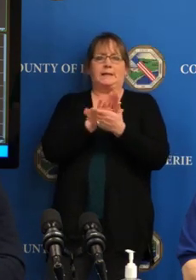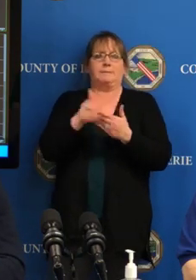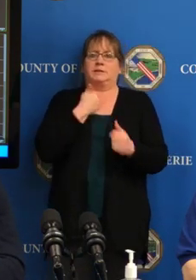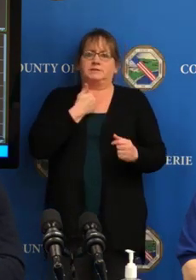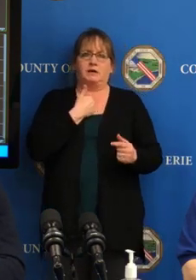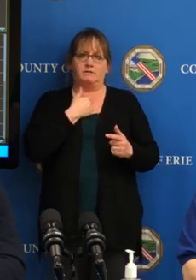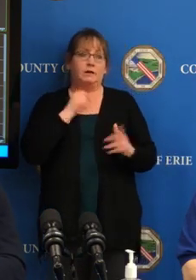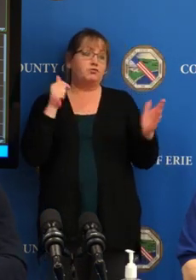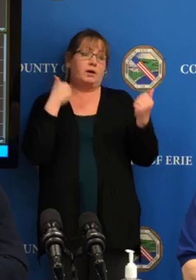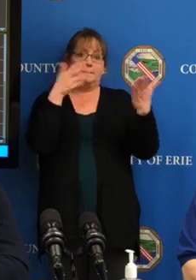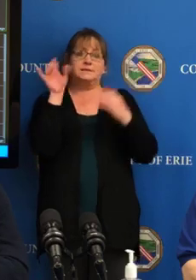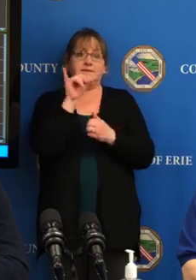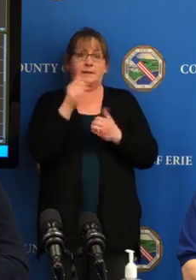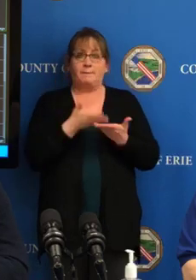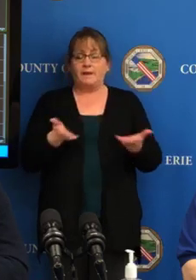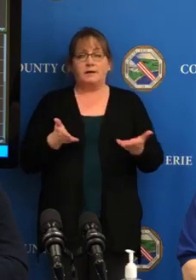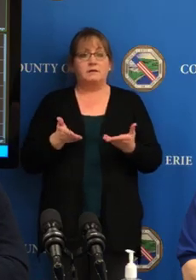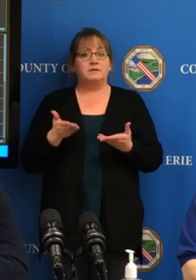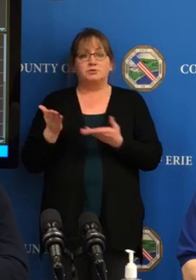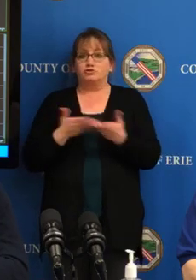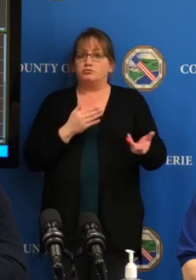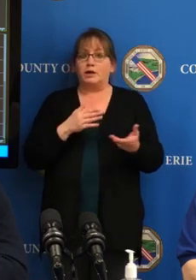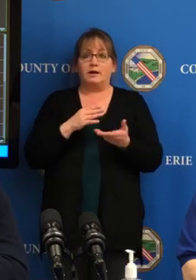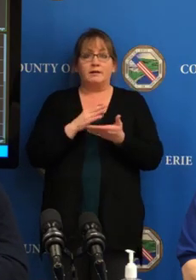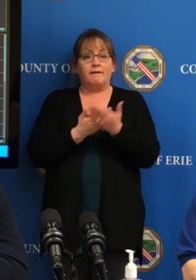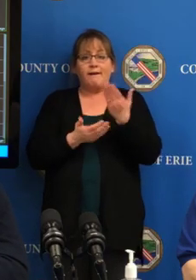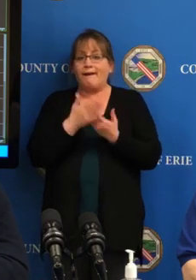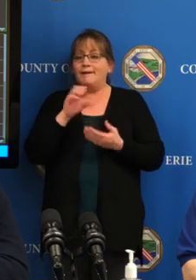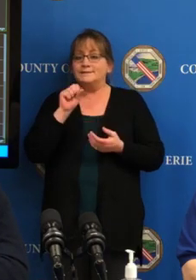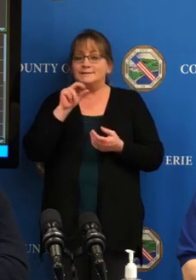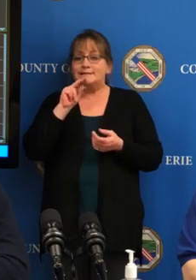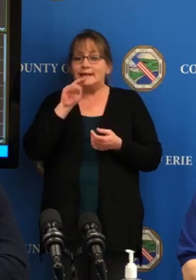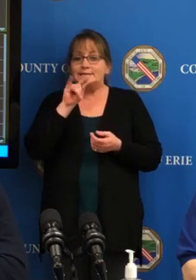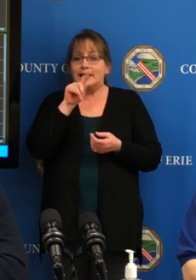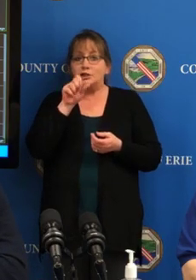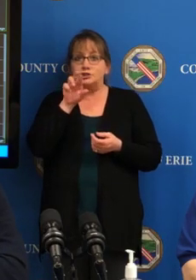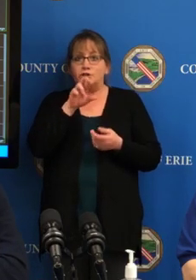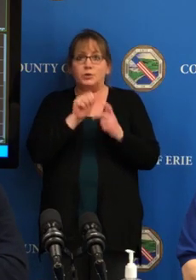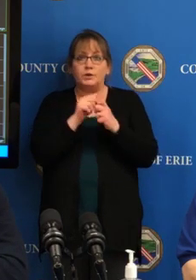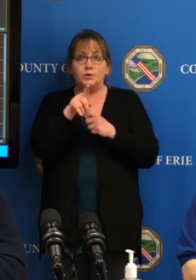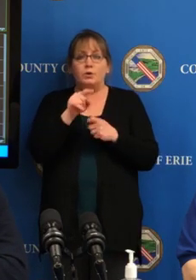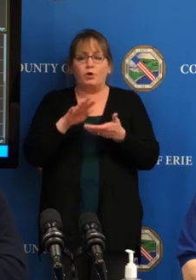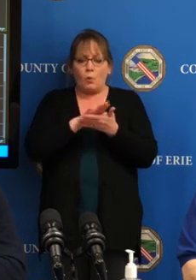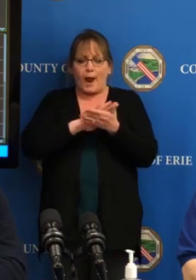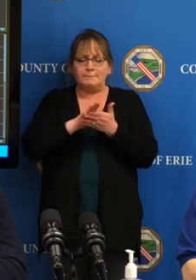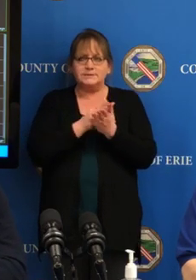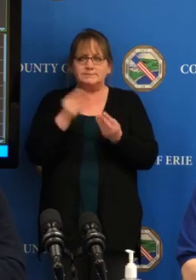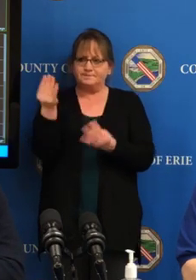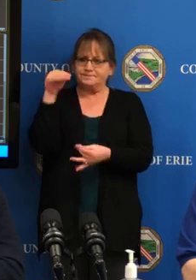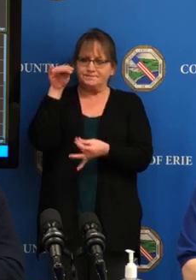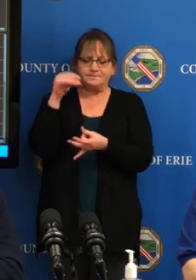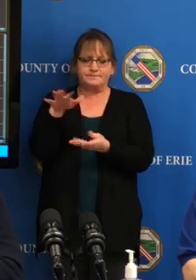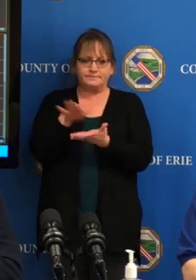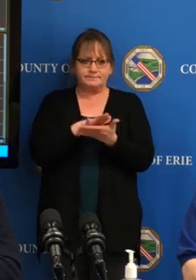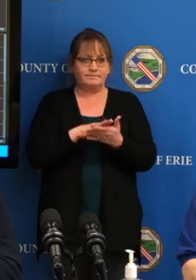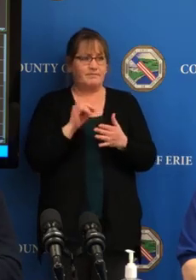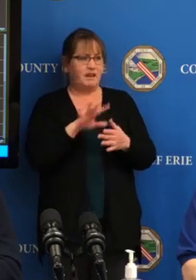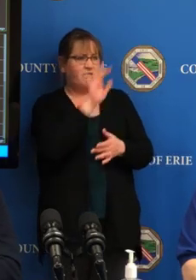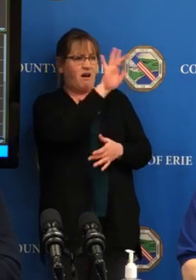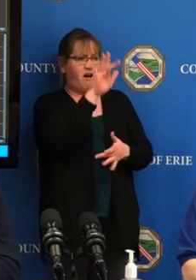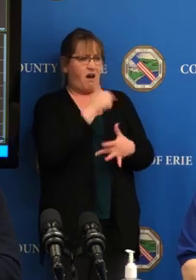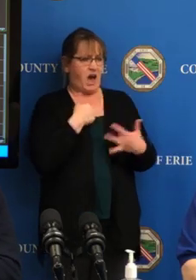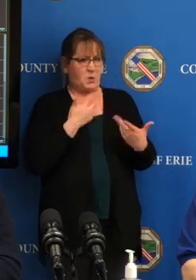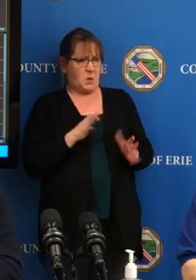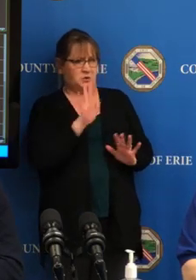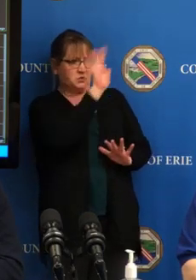people do the same thing. So carry some hand sanitizer with you, carry some wipes. If you're worried about touching the touch screen, a lot of